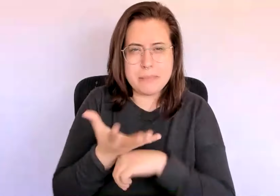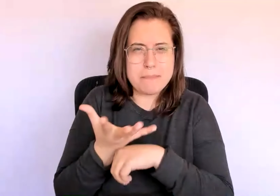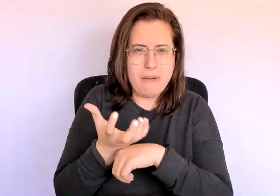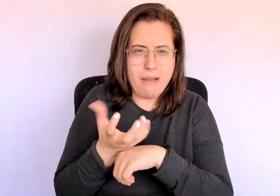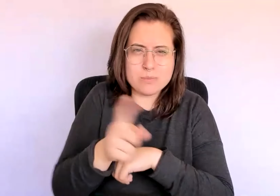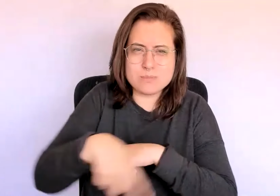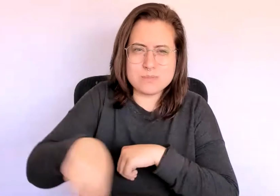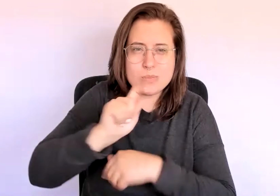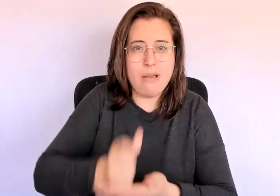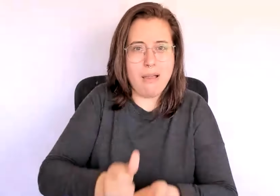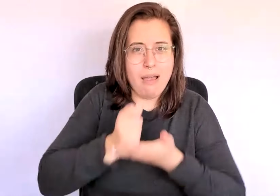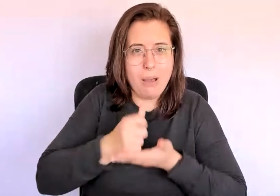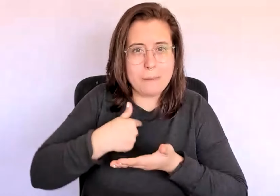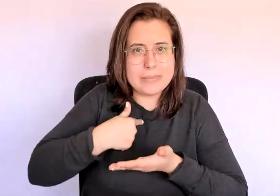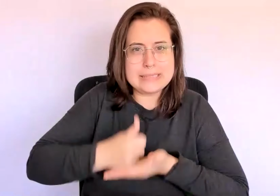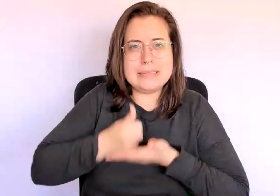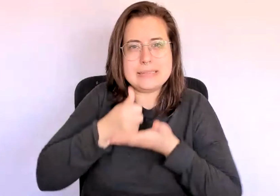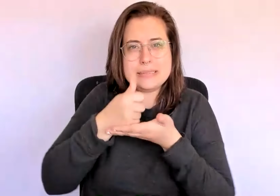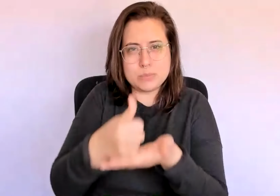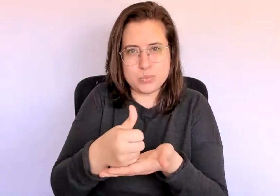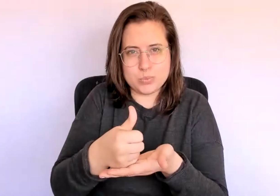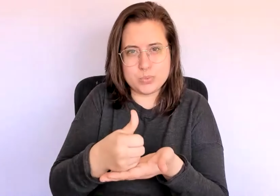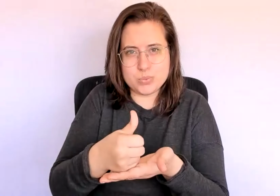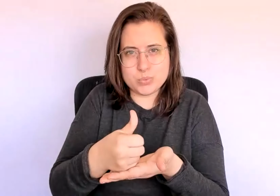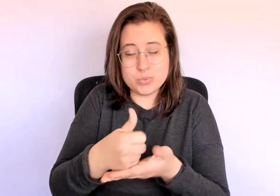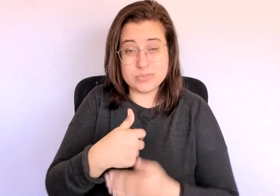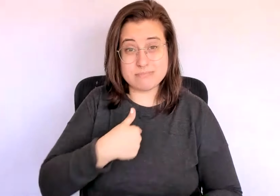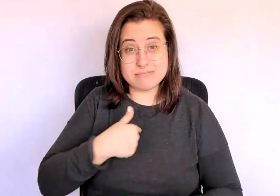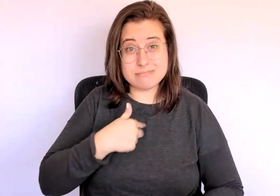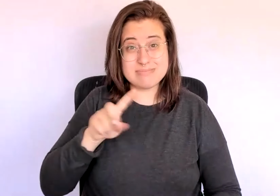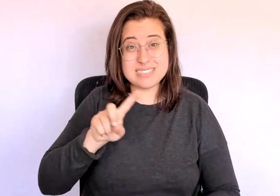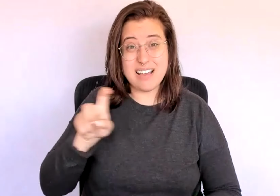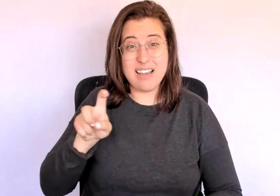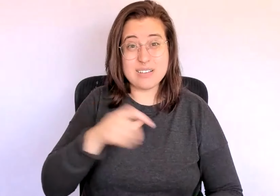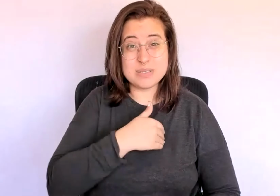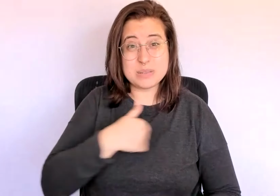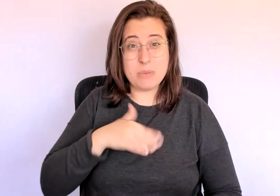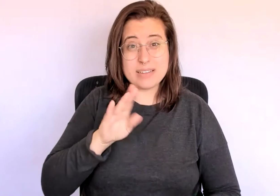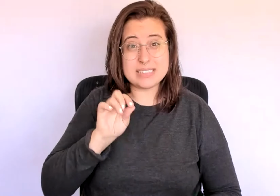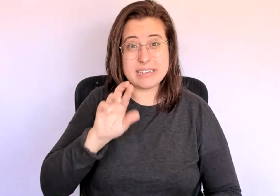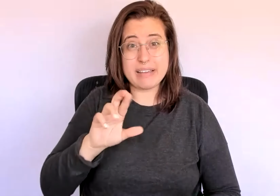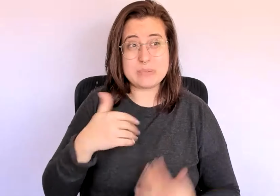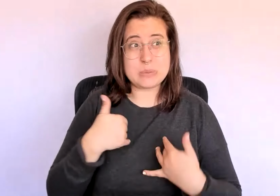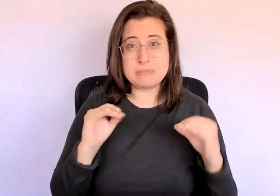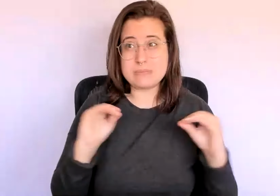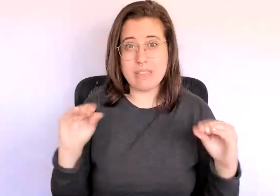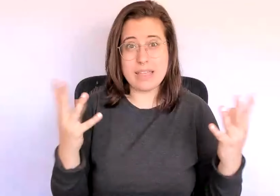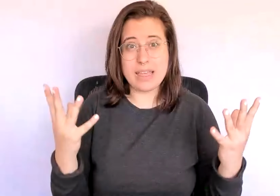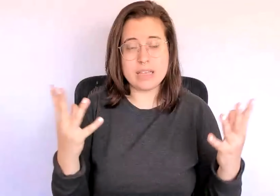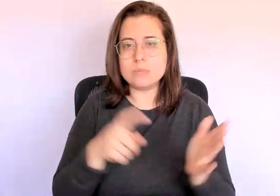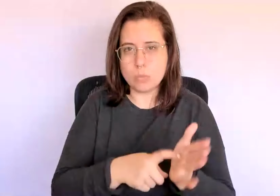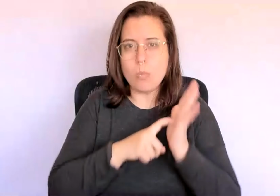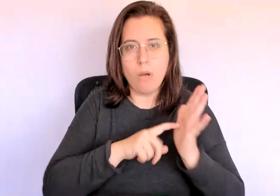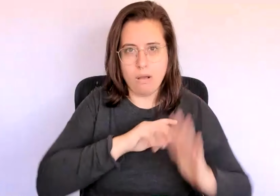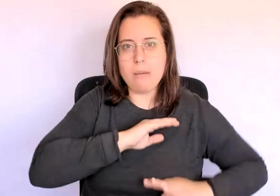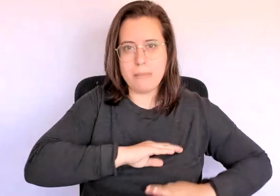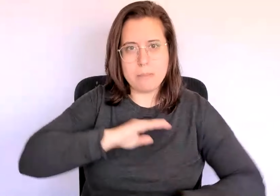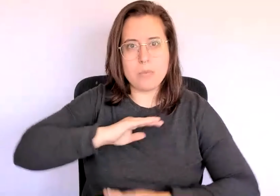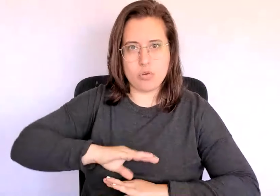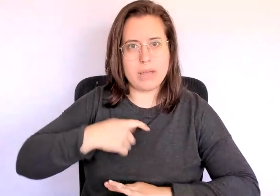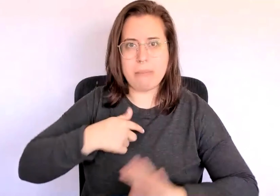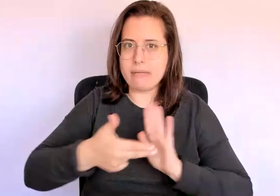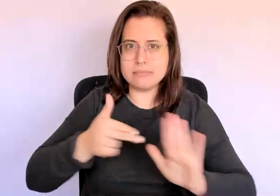you. I cannot diagnose a breast cancer without a mammogram. I